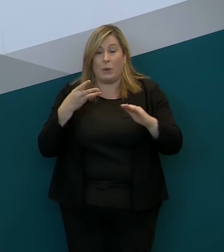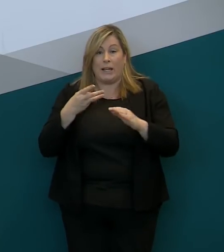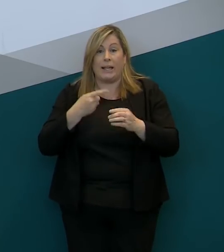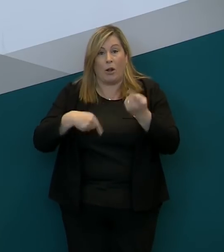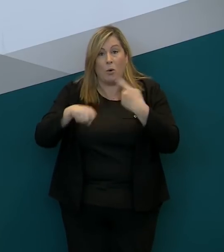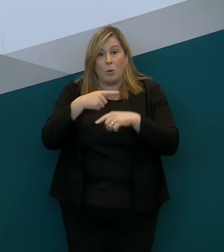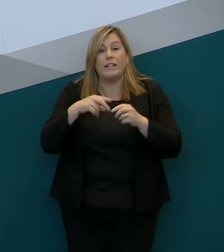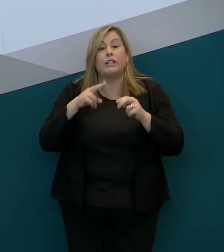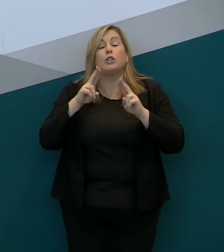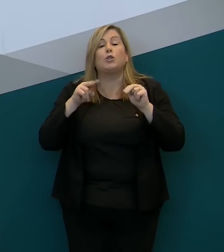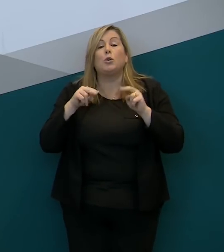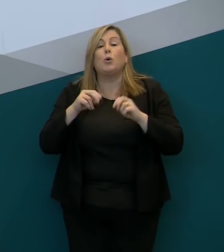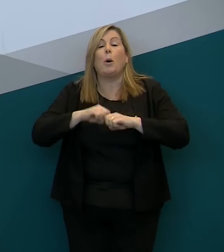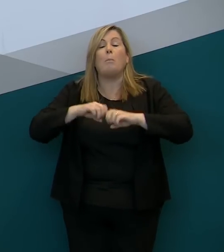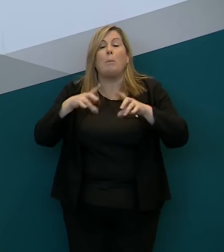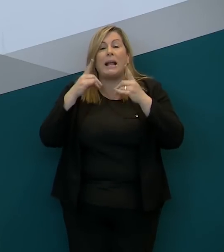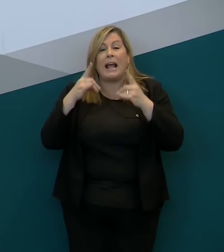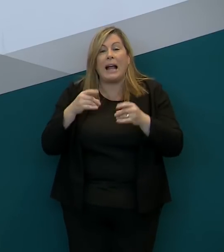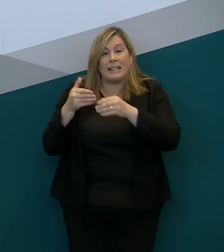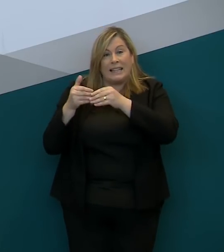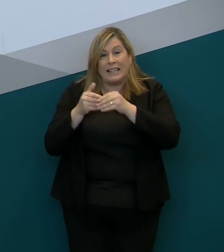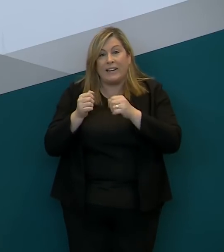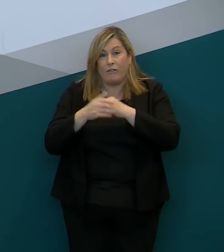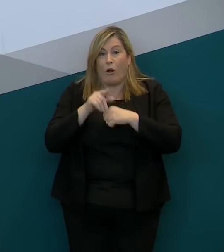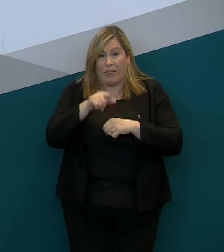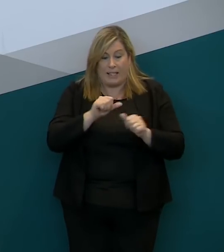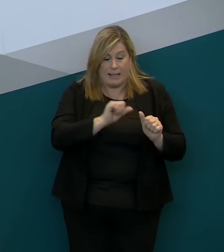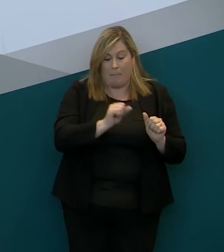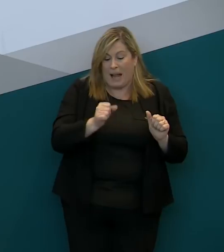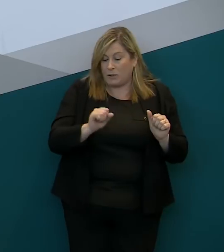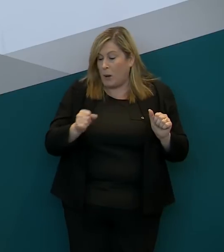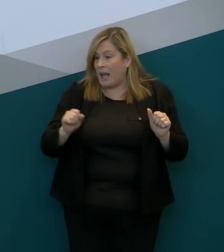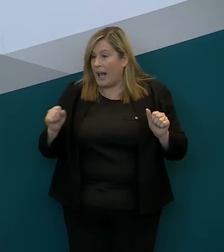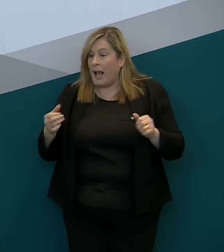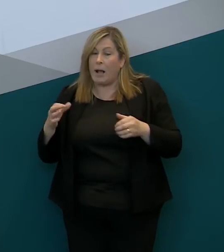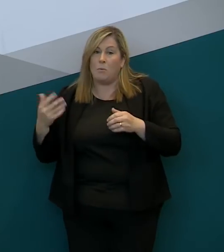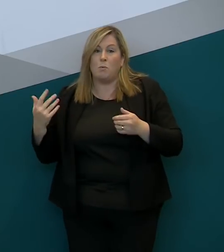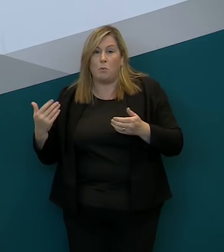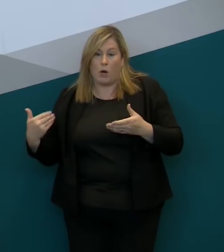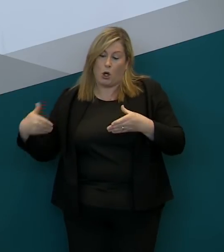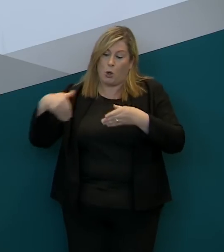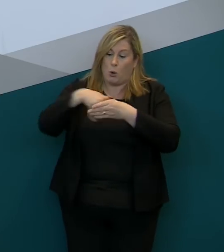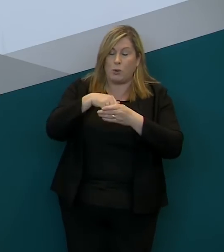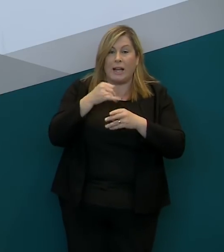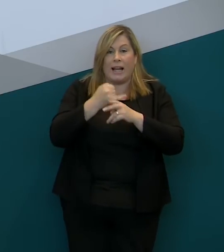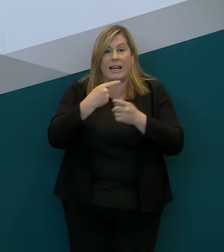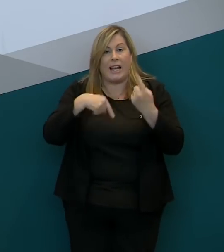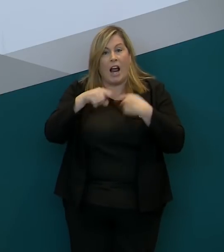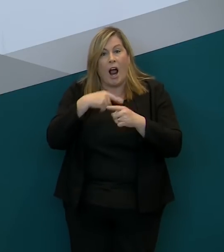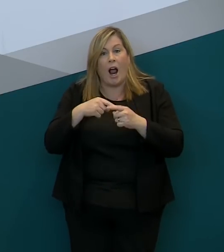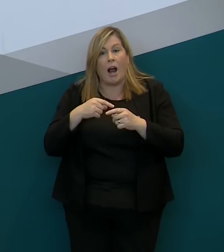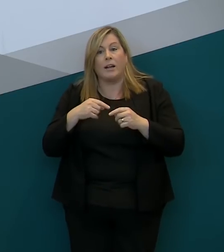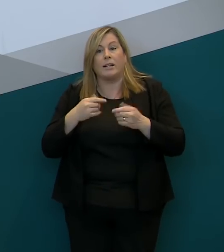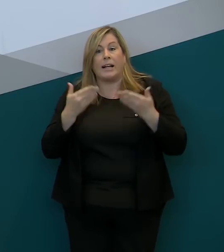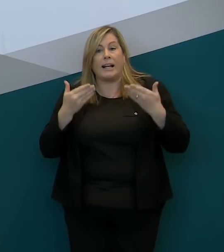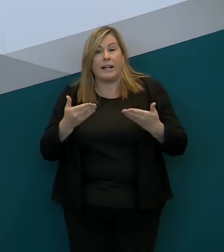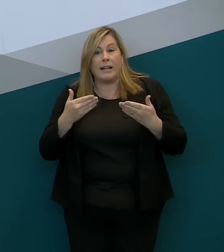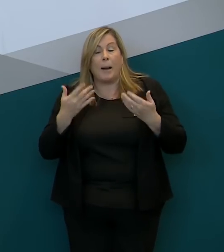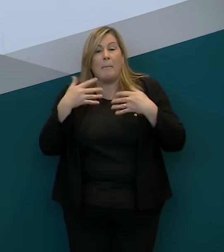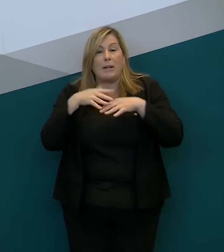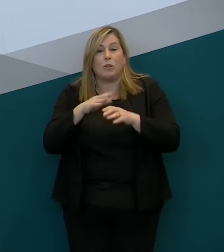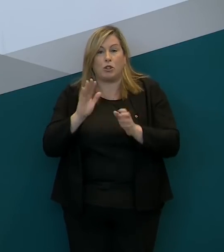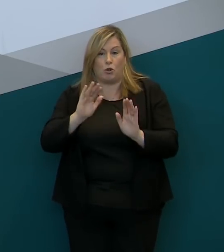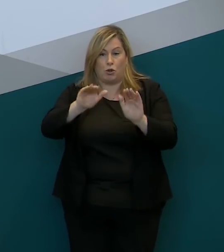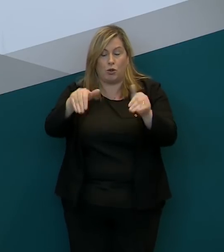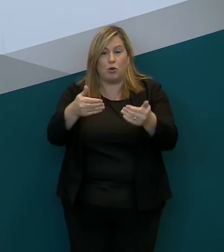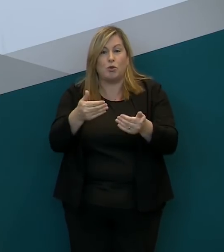a new public health lead for this pathway alone, and we're integrating it with our existing pathway for the non-complex cases, with the aim of producing the